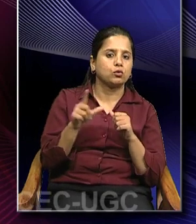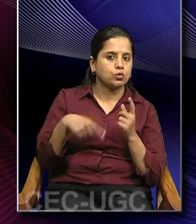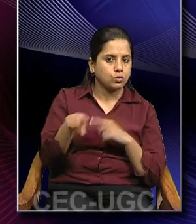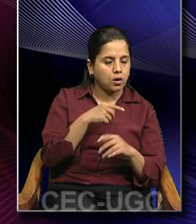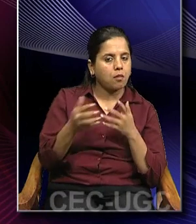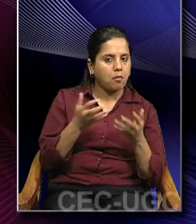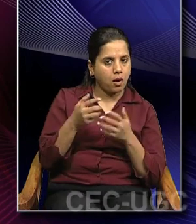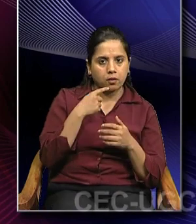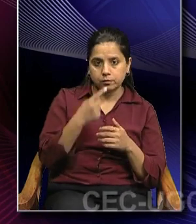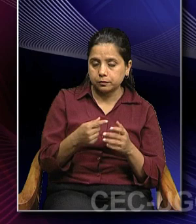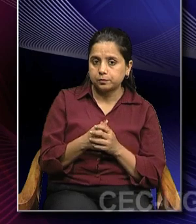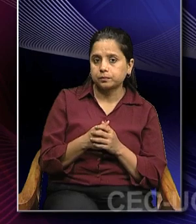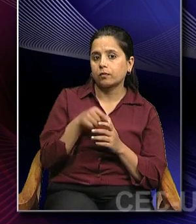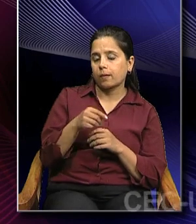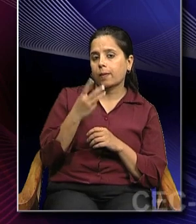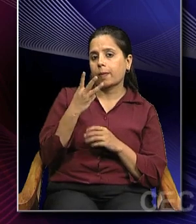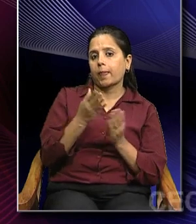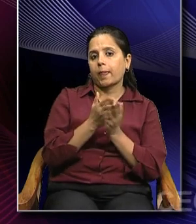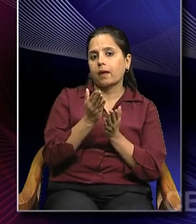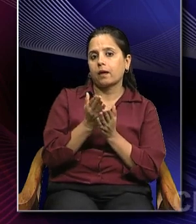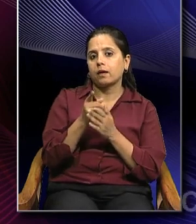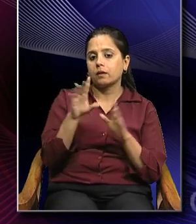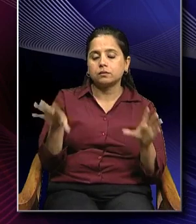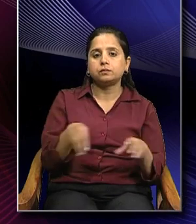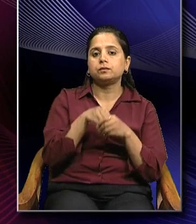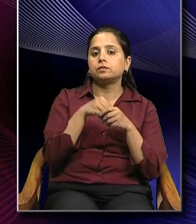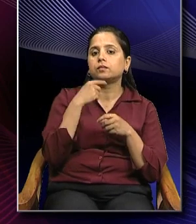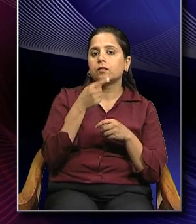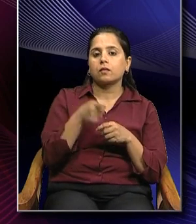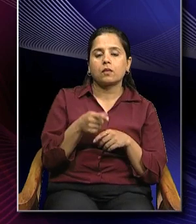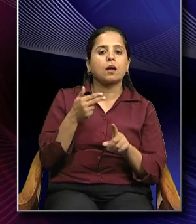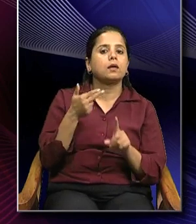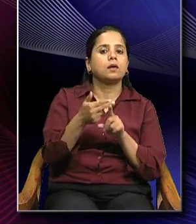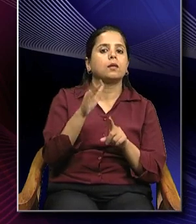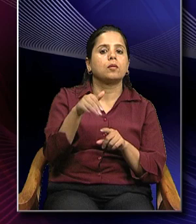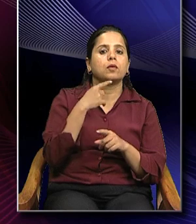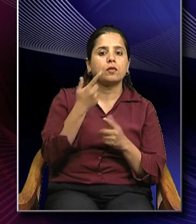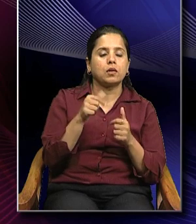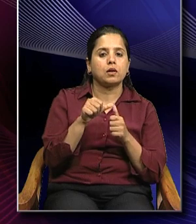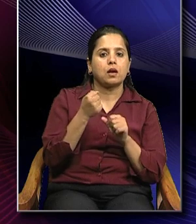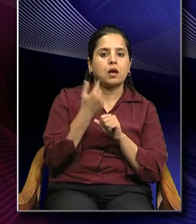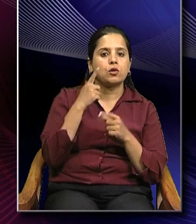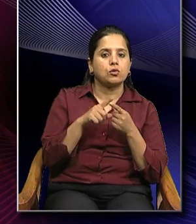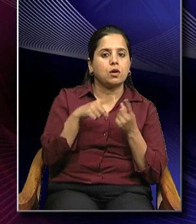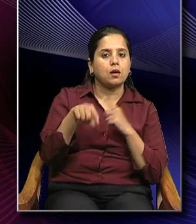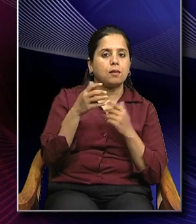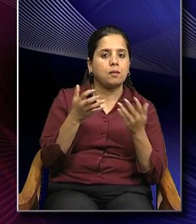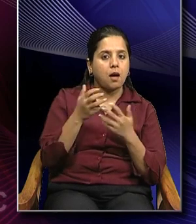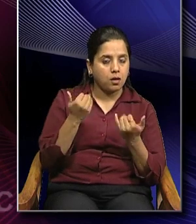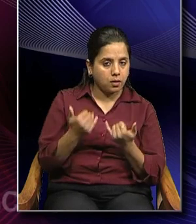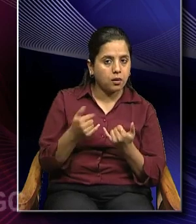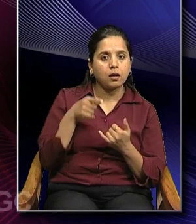So this is these three things, when they are combined, they are being called as agile marketing, and this framework